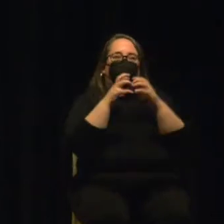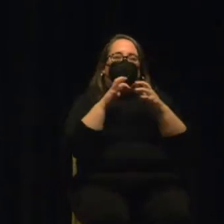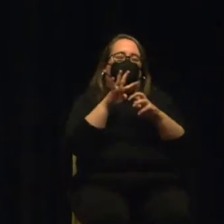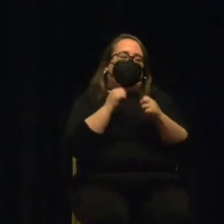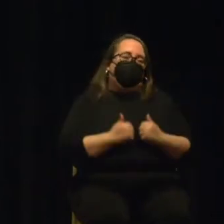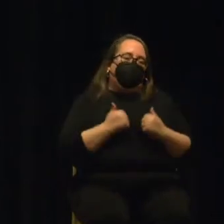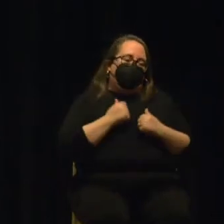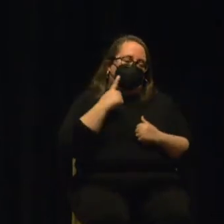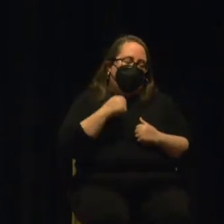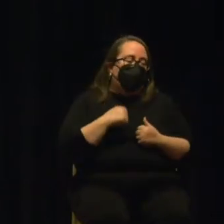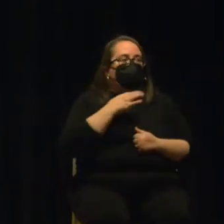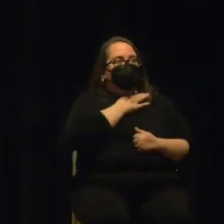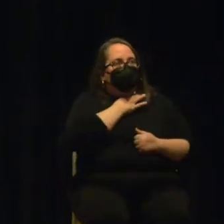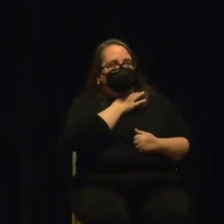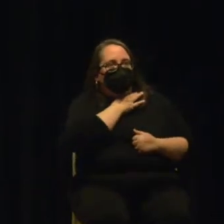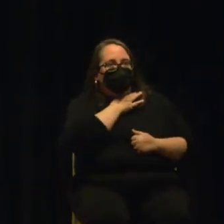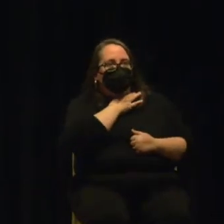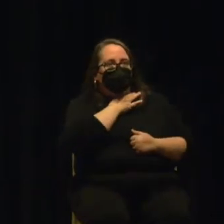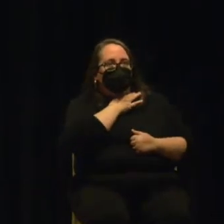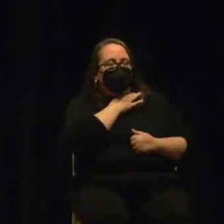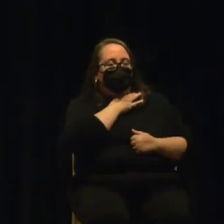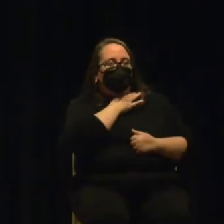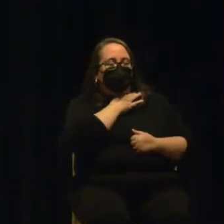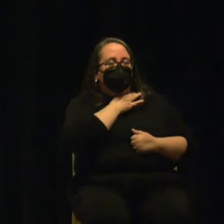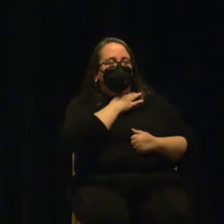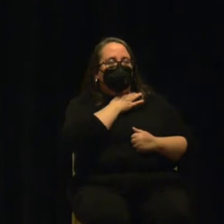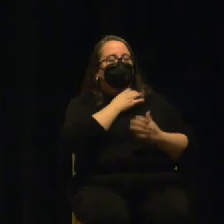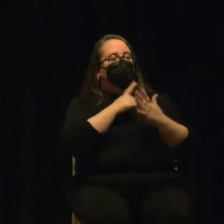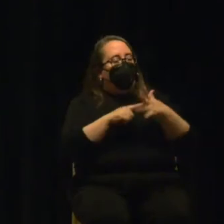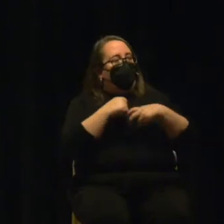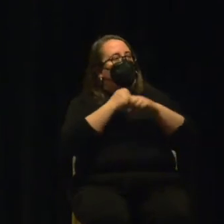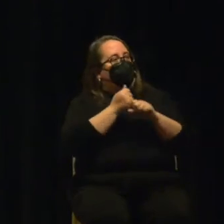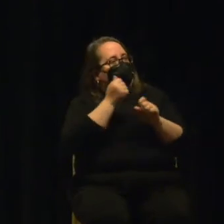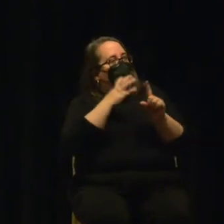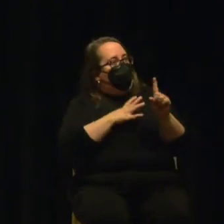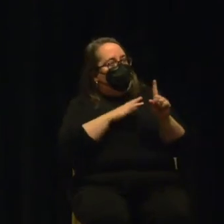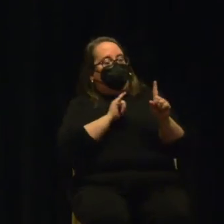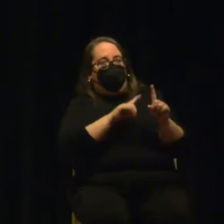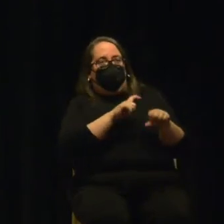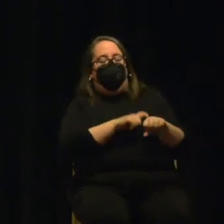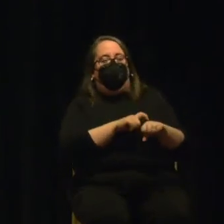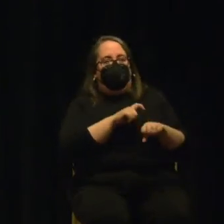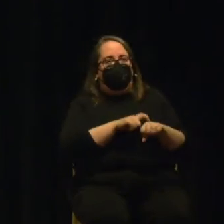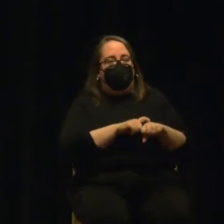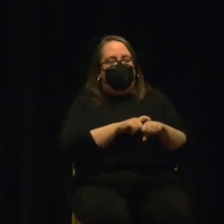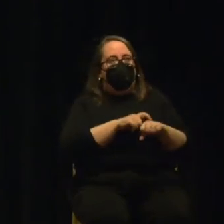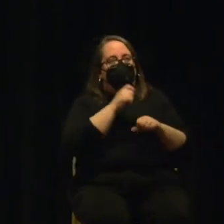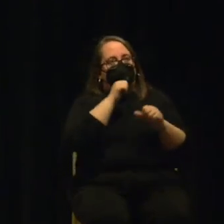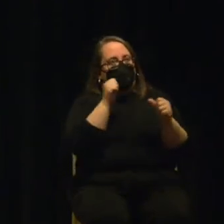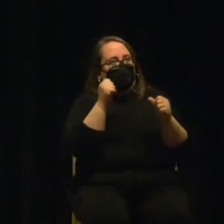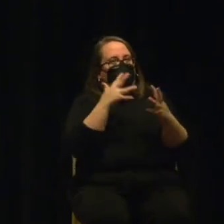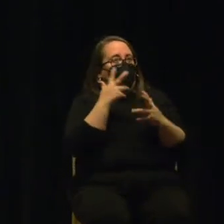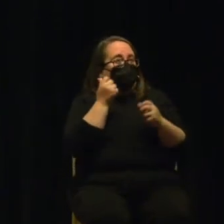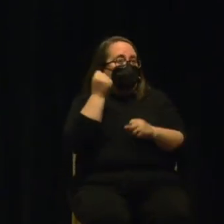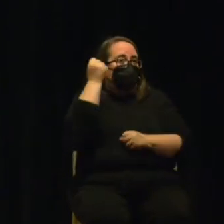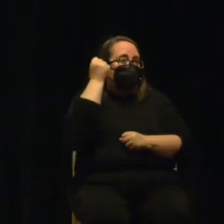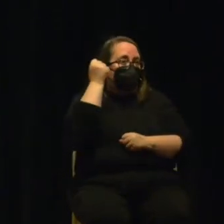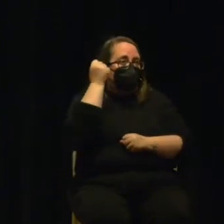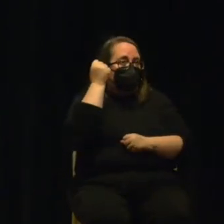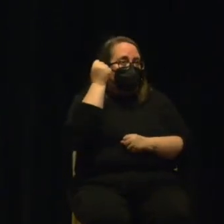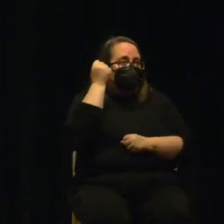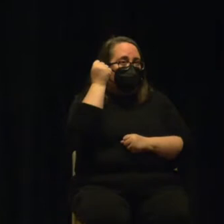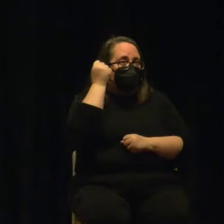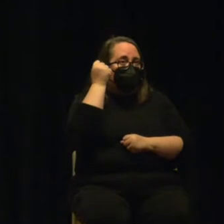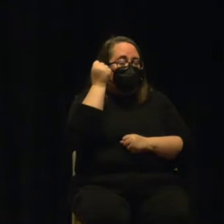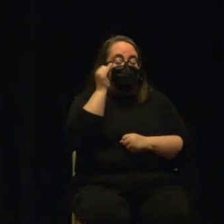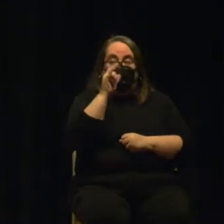for me at least, I'm just curious about what makes a man at that time not be afraid of the noose, right? Because